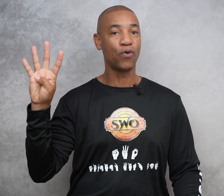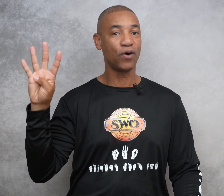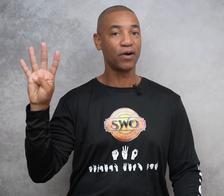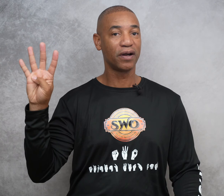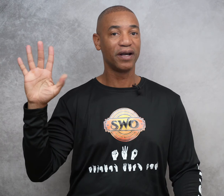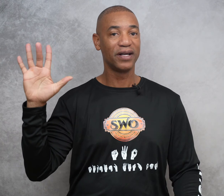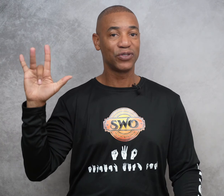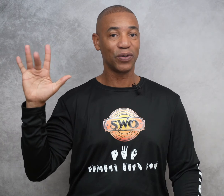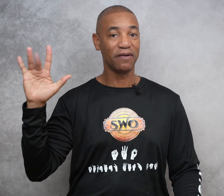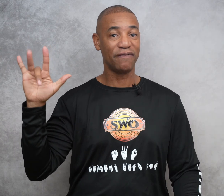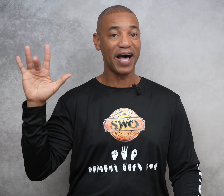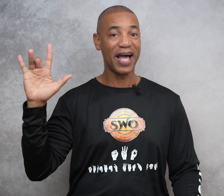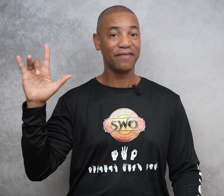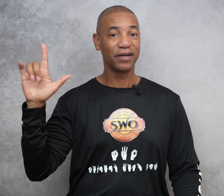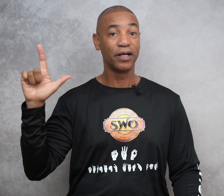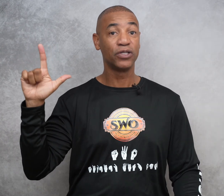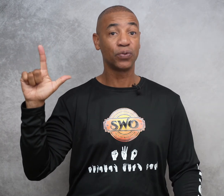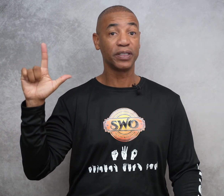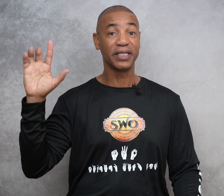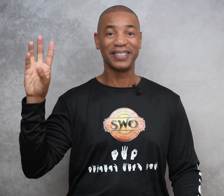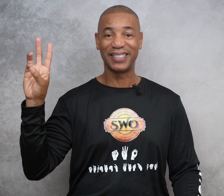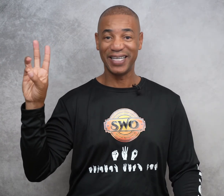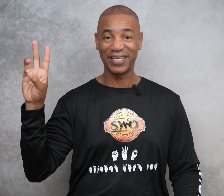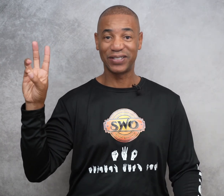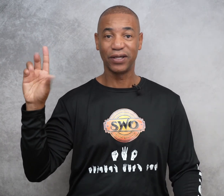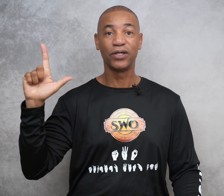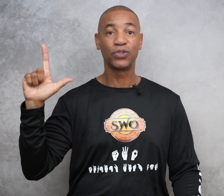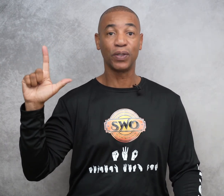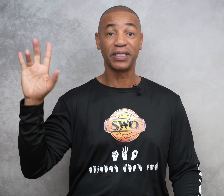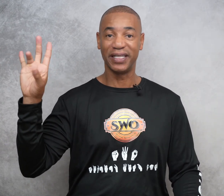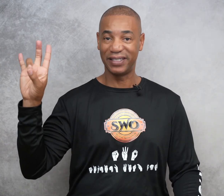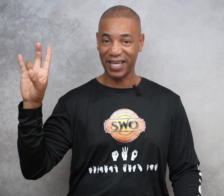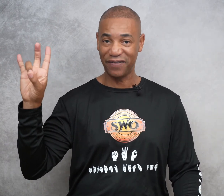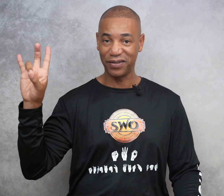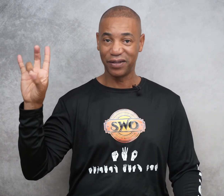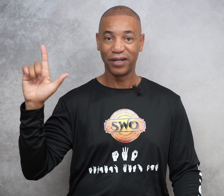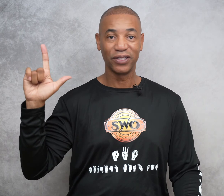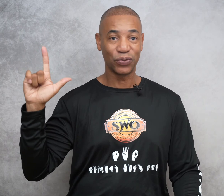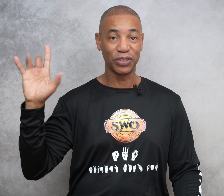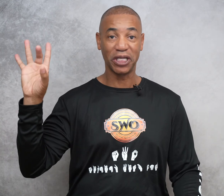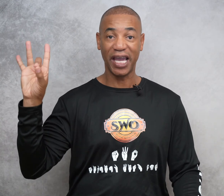24, 25, 26, 27,